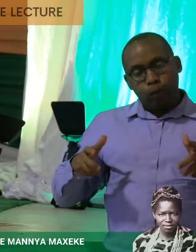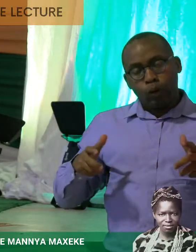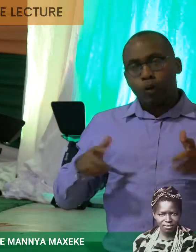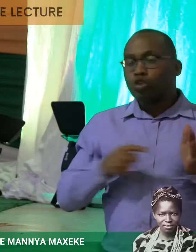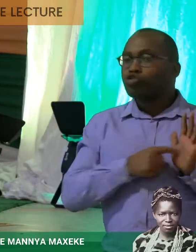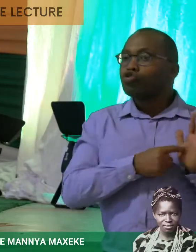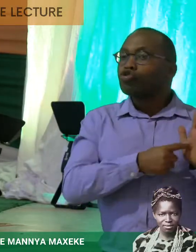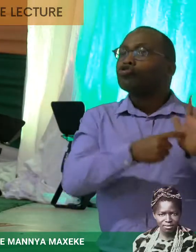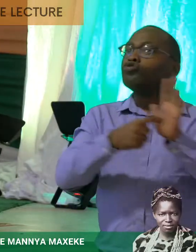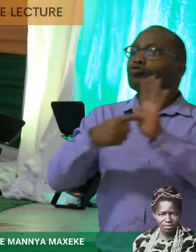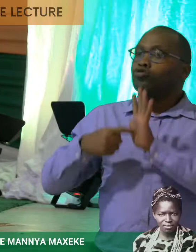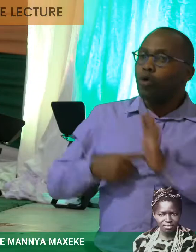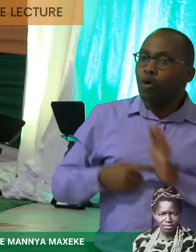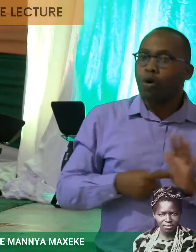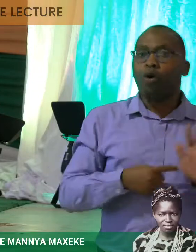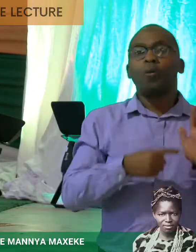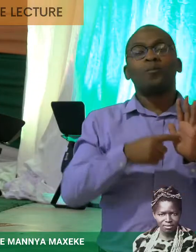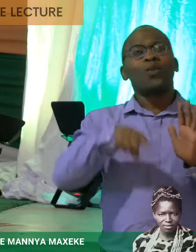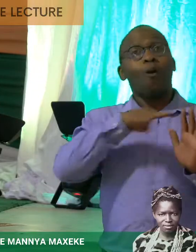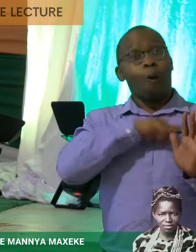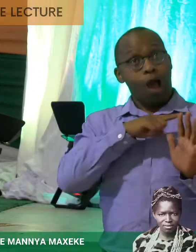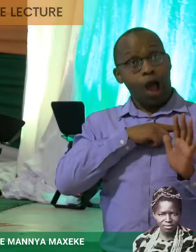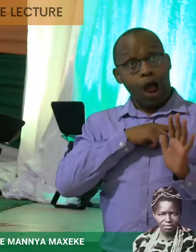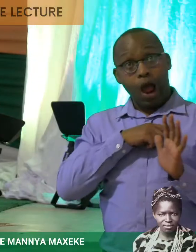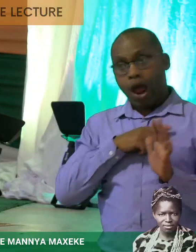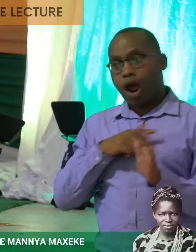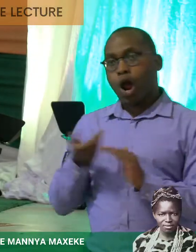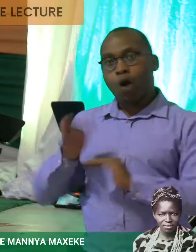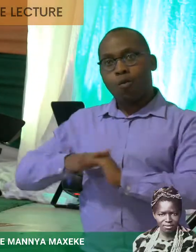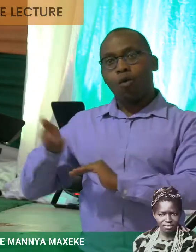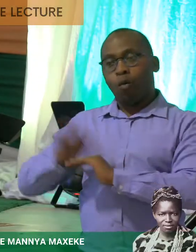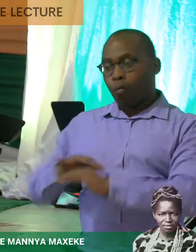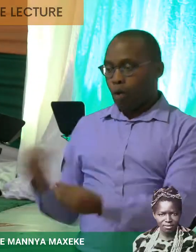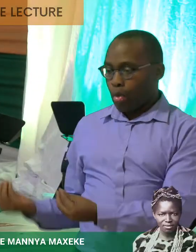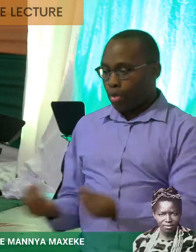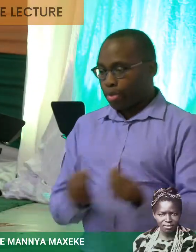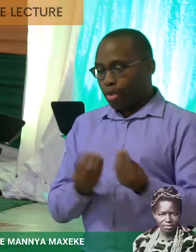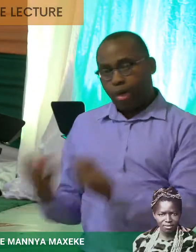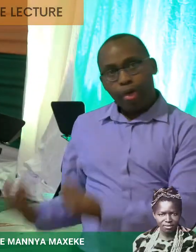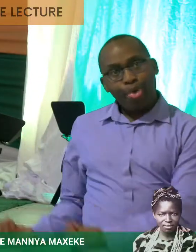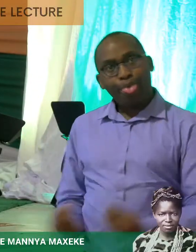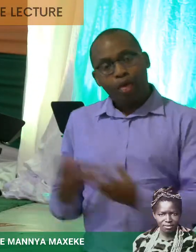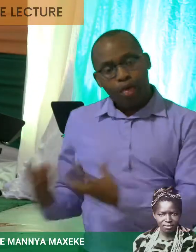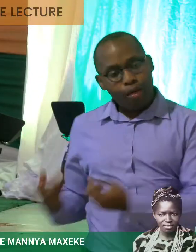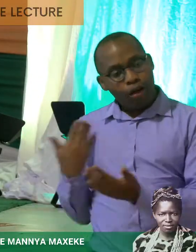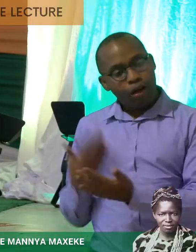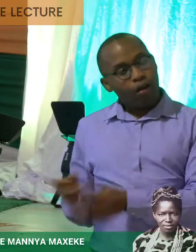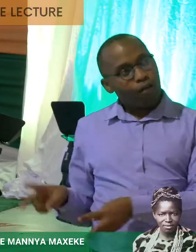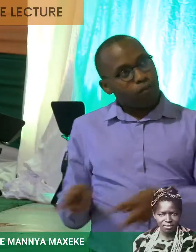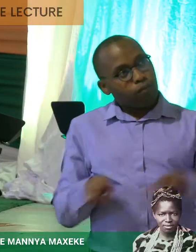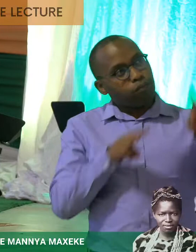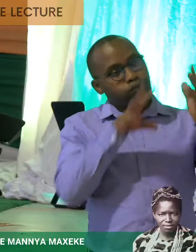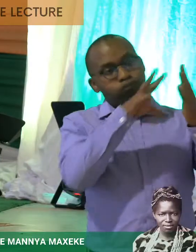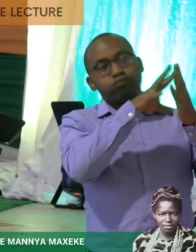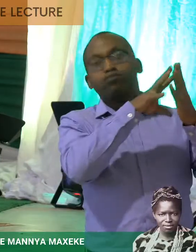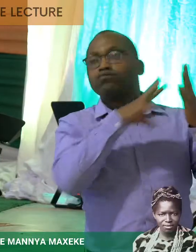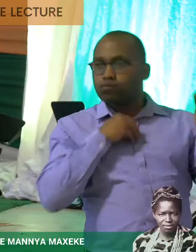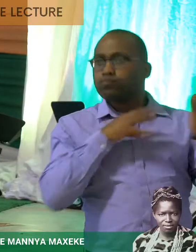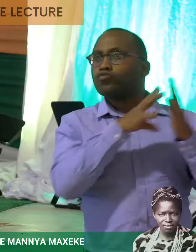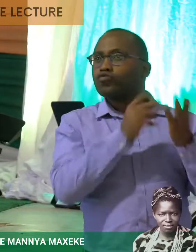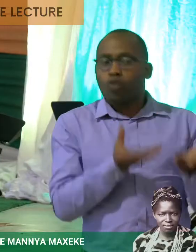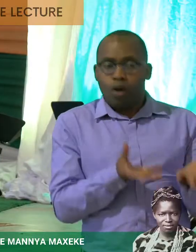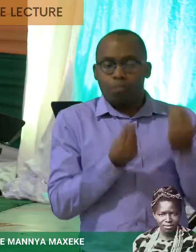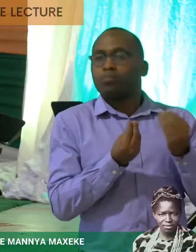make sense to the younger generation, so that they can relate to it and be inspired by